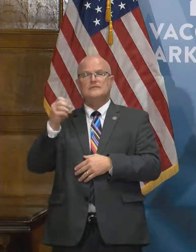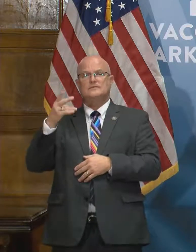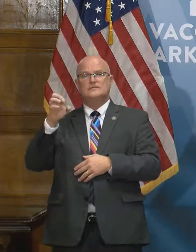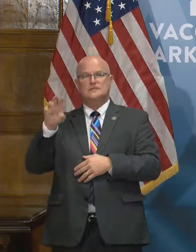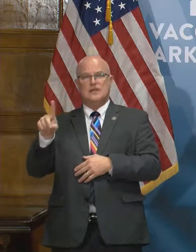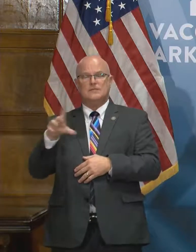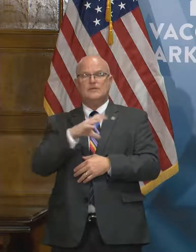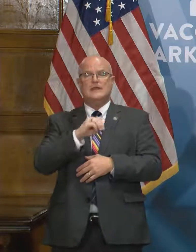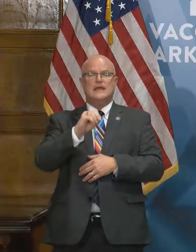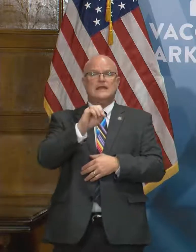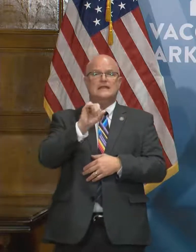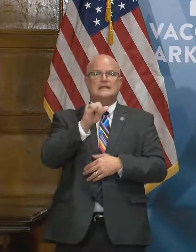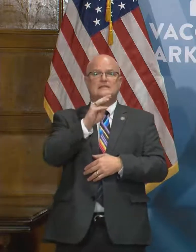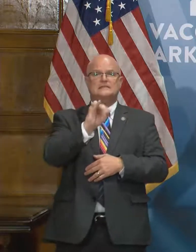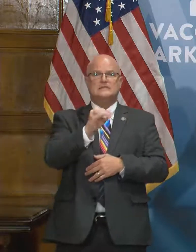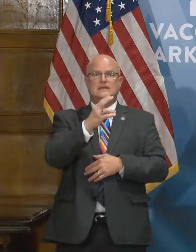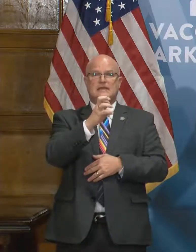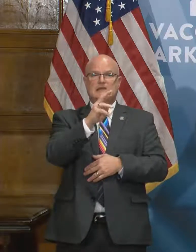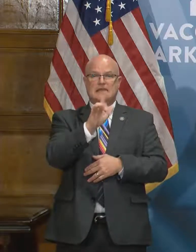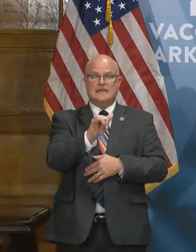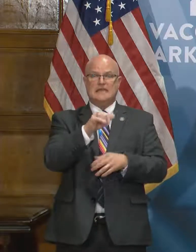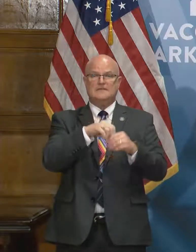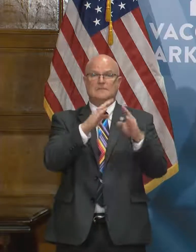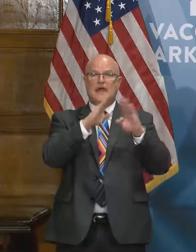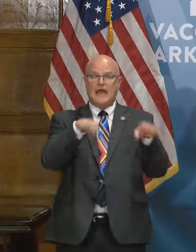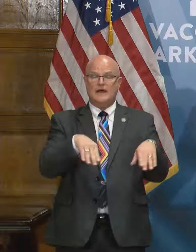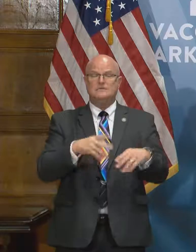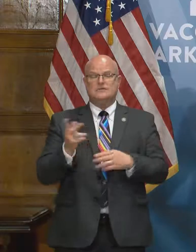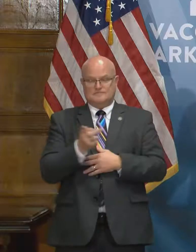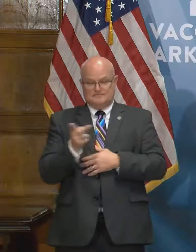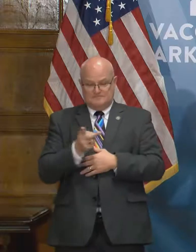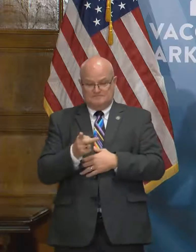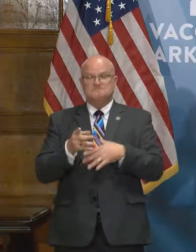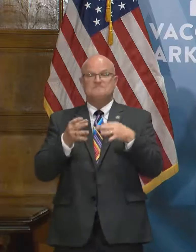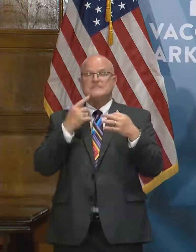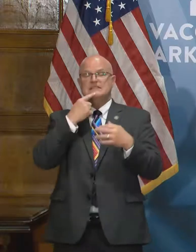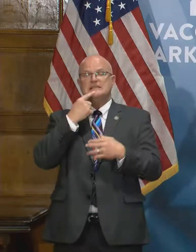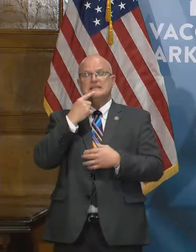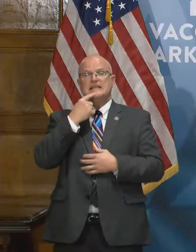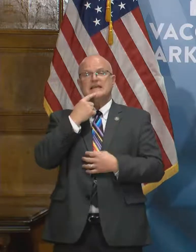Senate Pro Tem Jimmy Hickey. They confirmed that we have